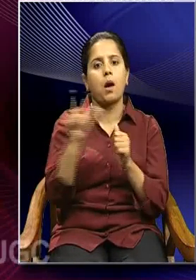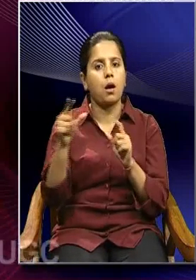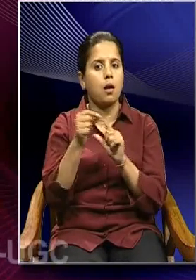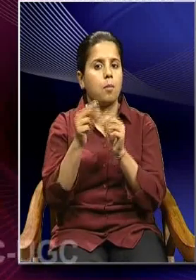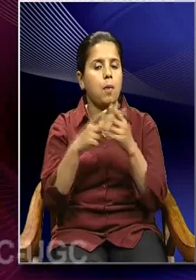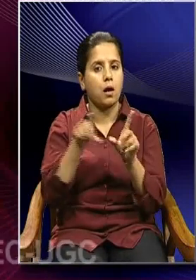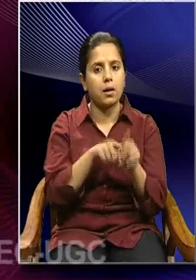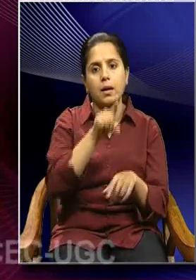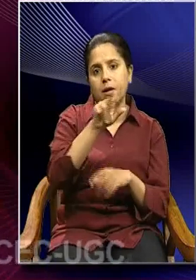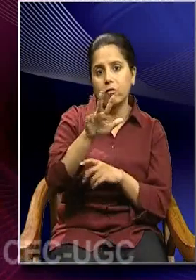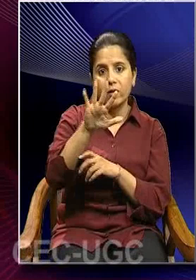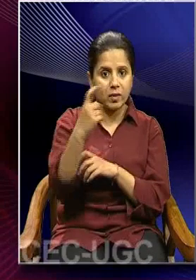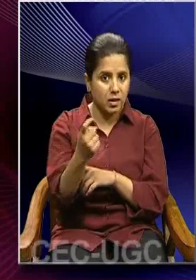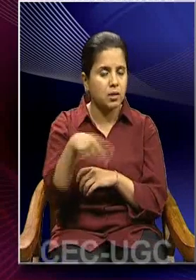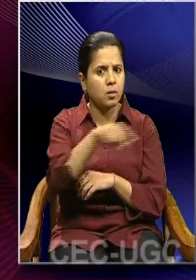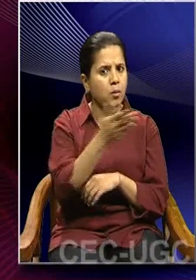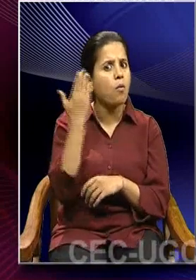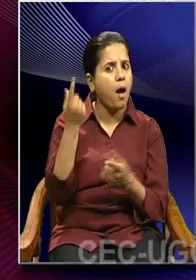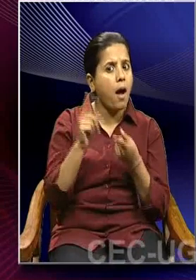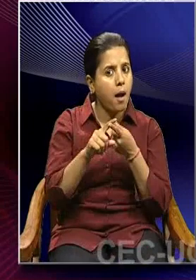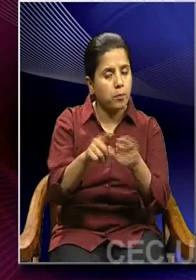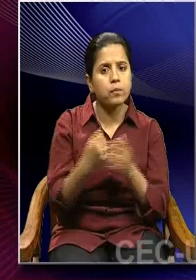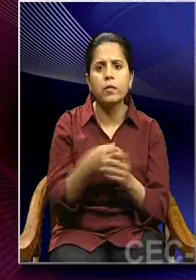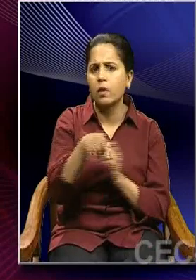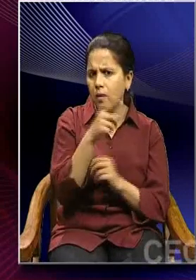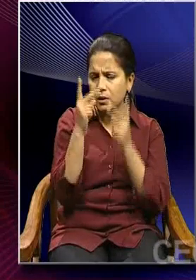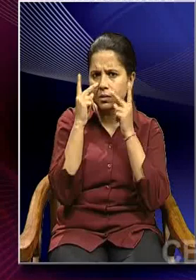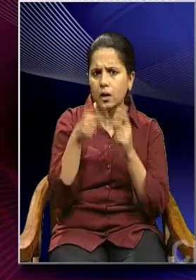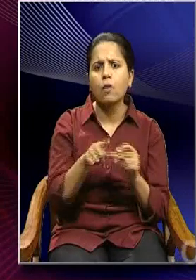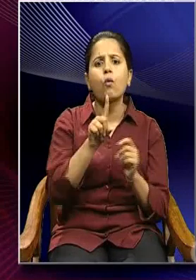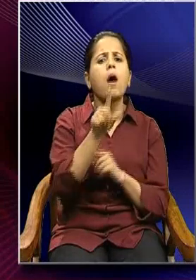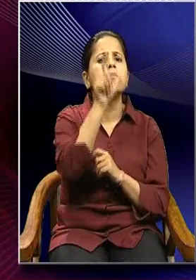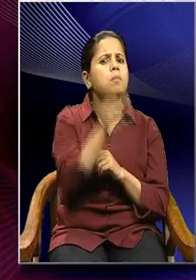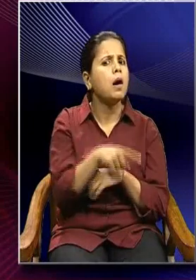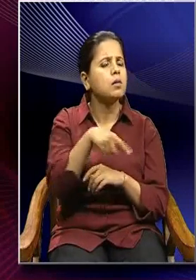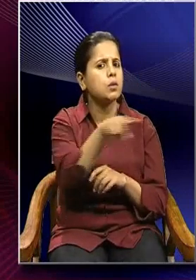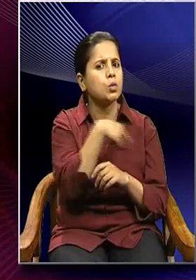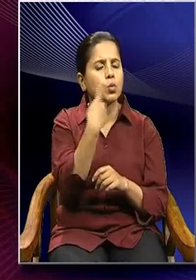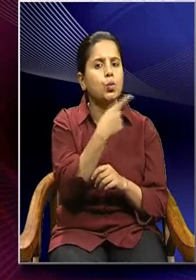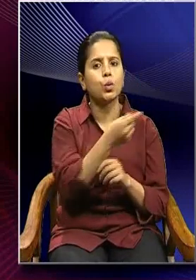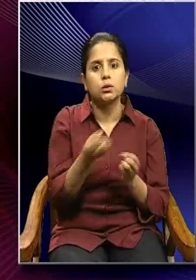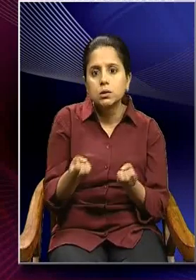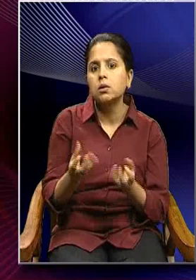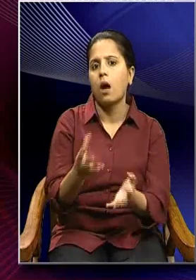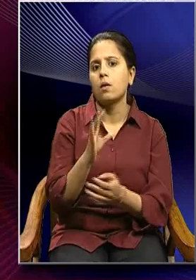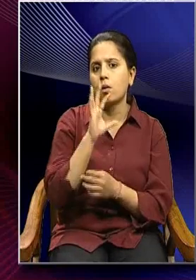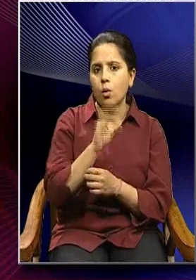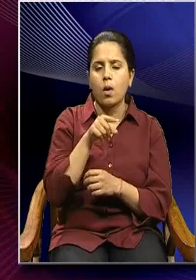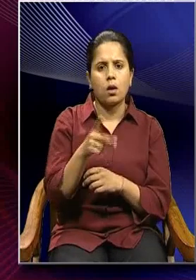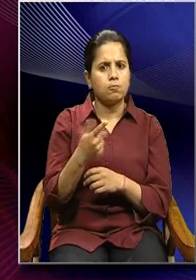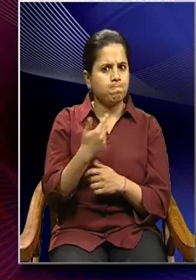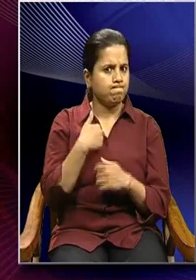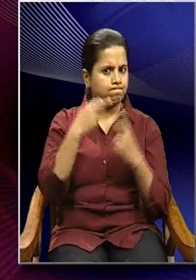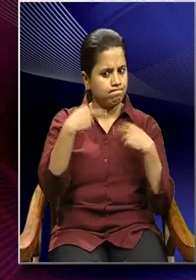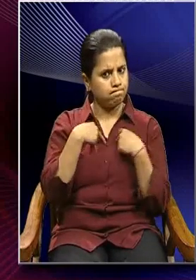the 1857 rebellion, because he was seen to be one person who in a way initiated the rebellion, in that